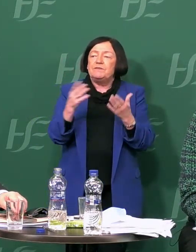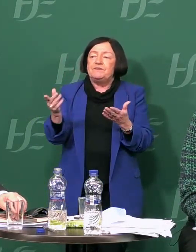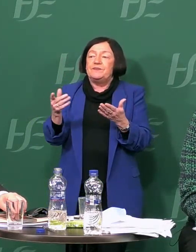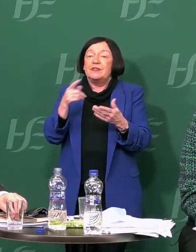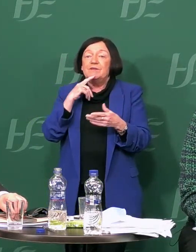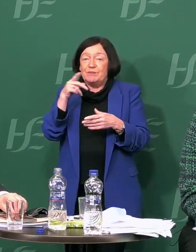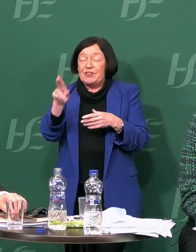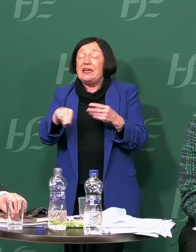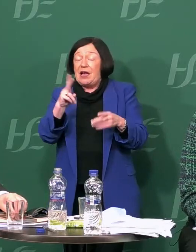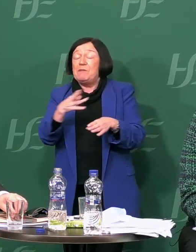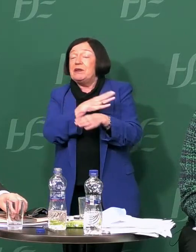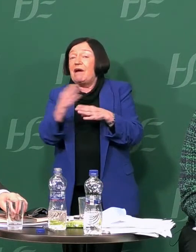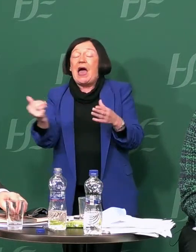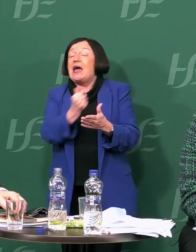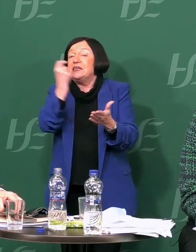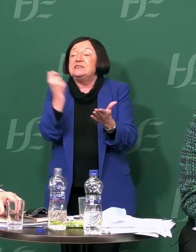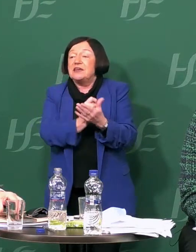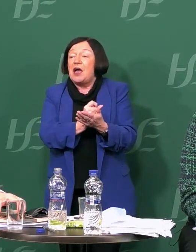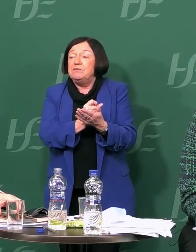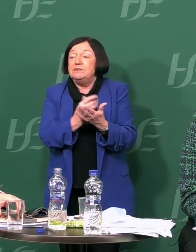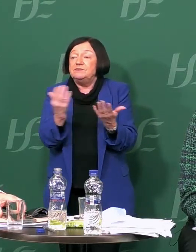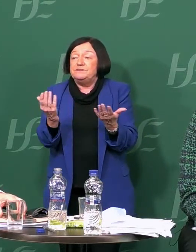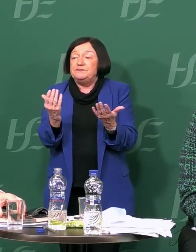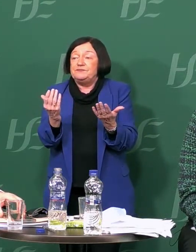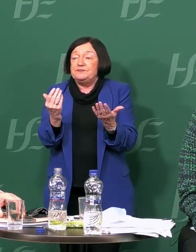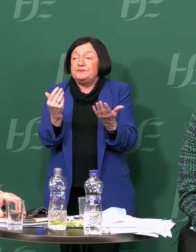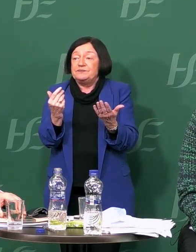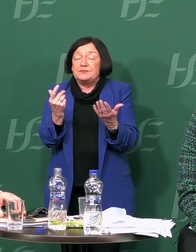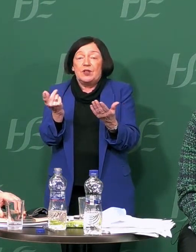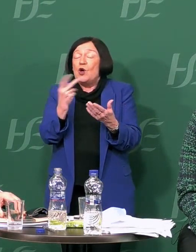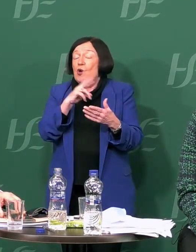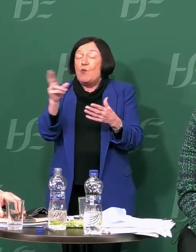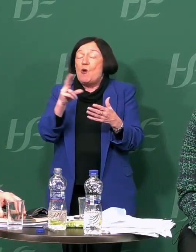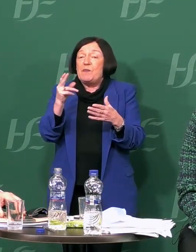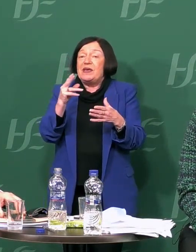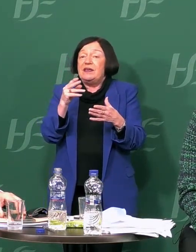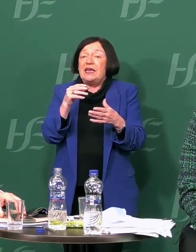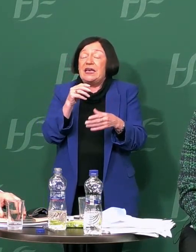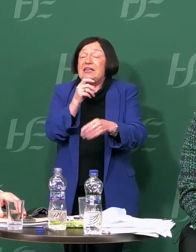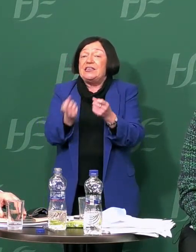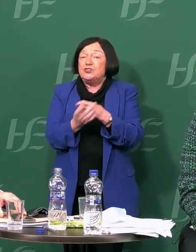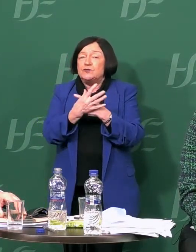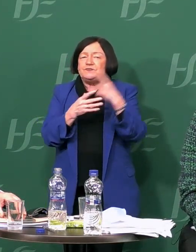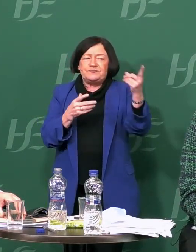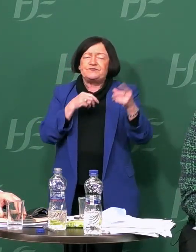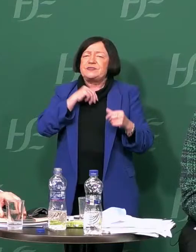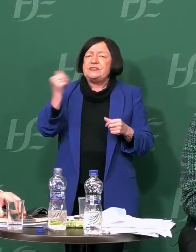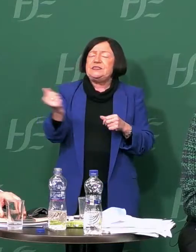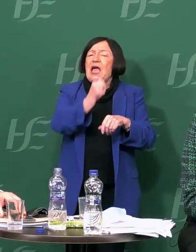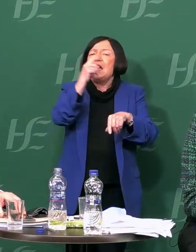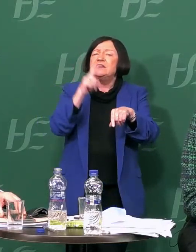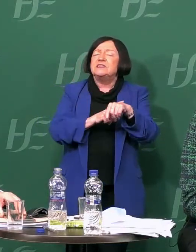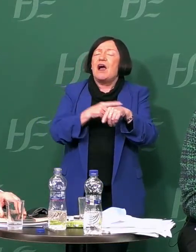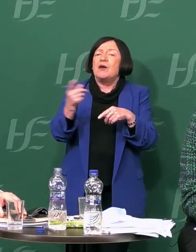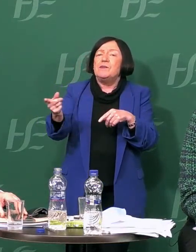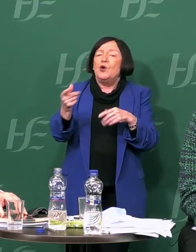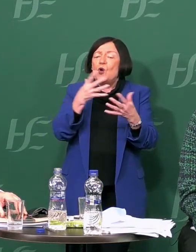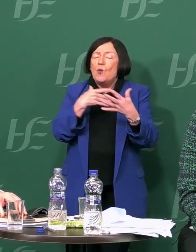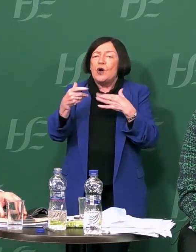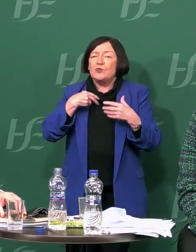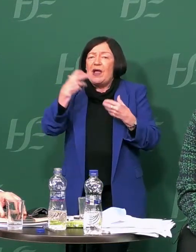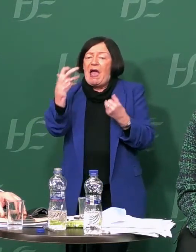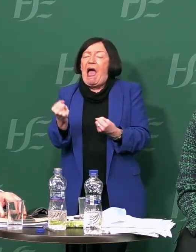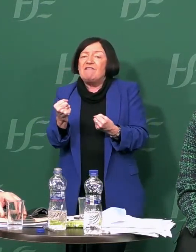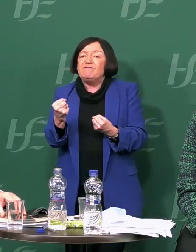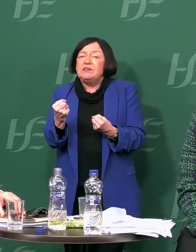they can be triggered at any given time, so supply lines would not be a factor or an issue. And at any one point, what would we have